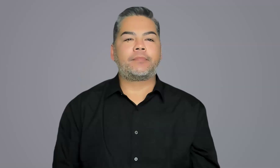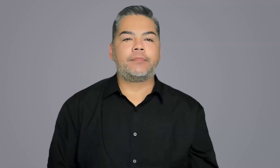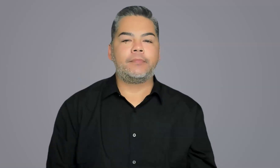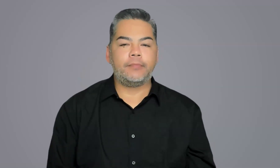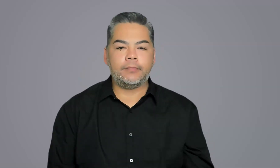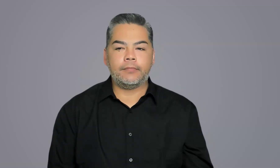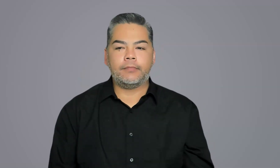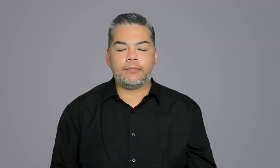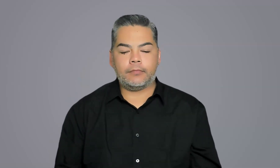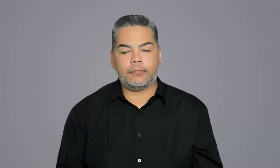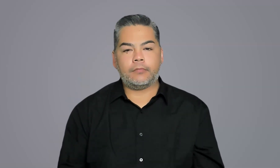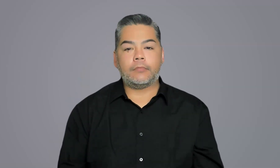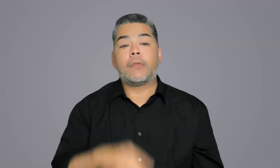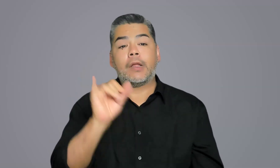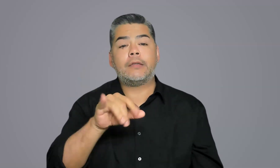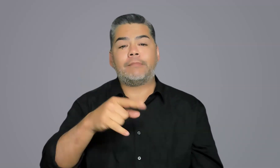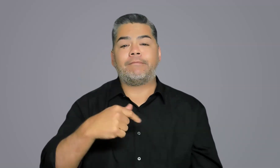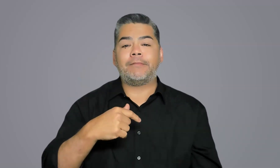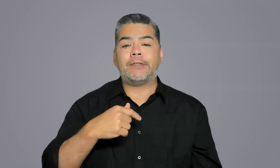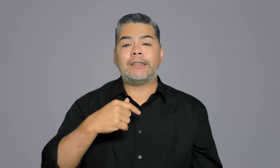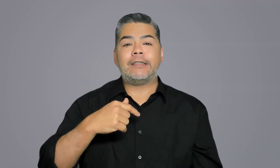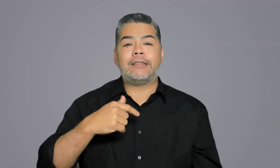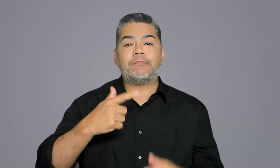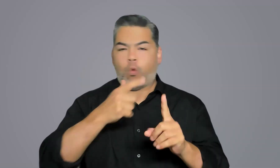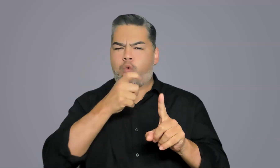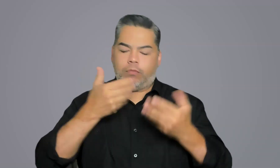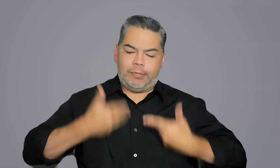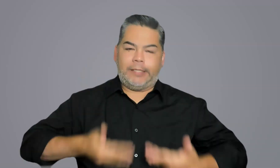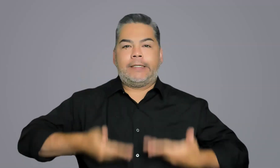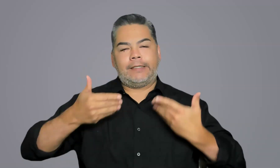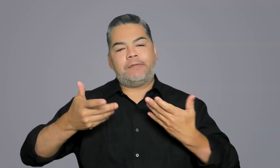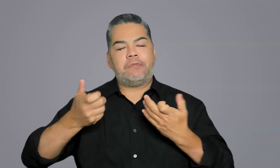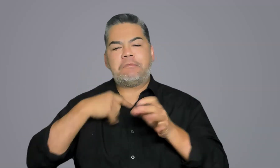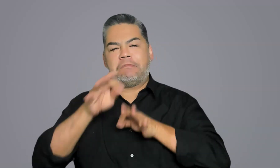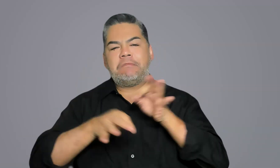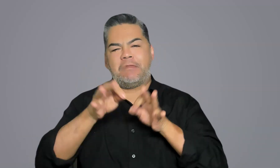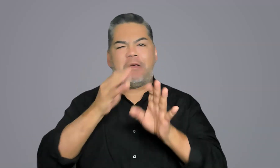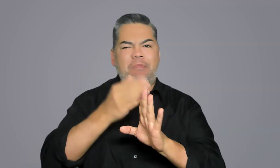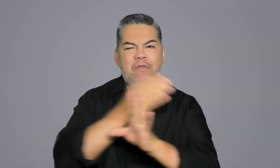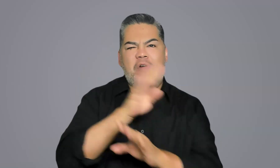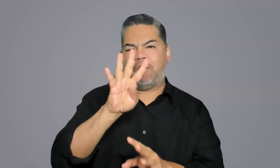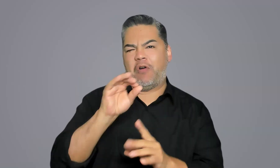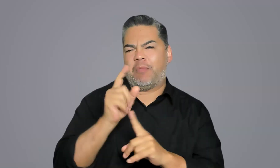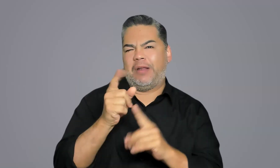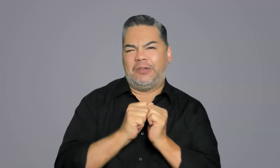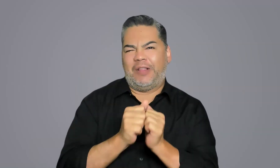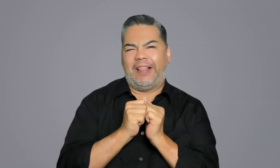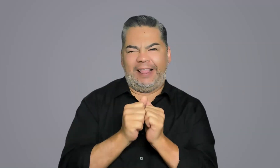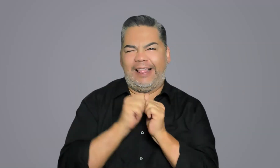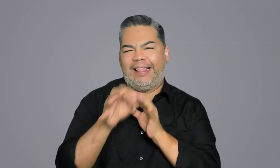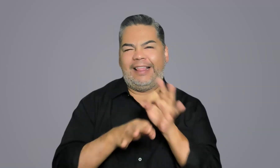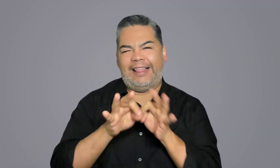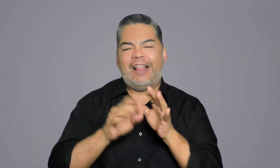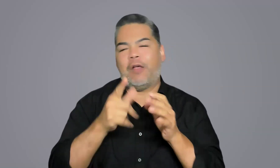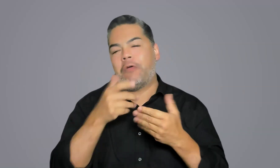So as I said, I always think it's nice that you guys get to know me a little bit before I spend the next 40 minutes or so with you. So who am I? Well, my name